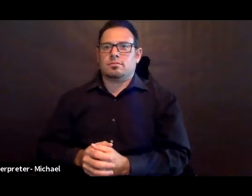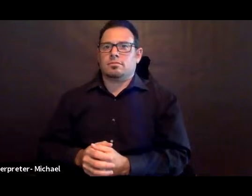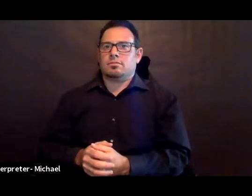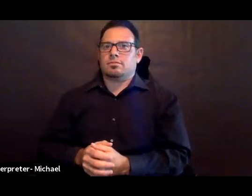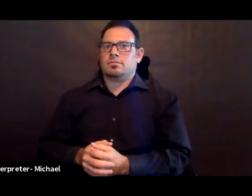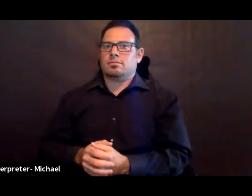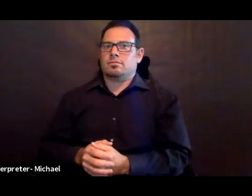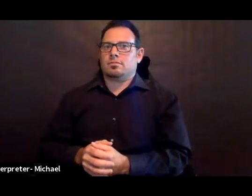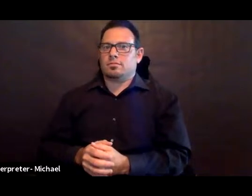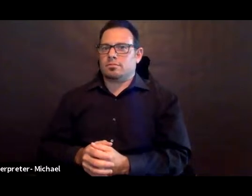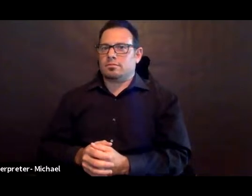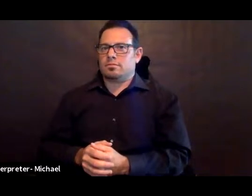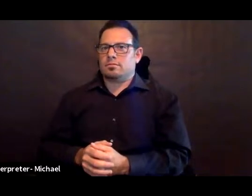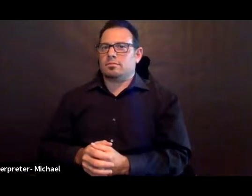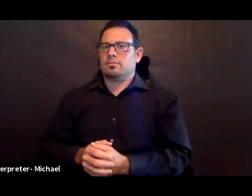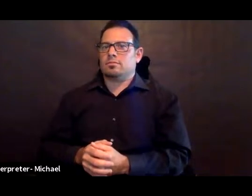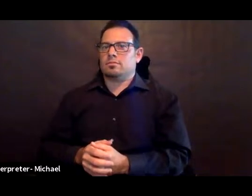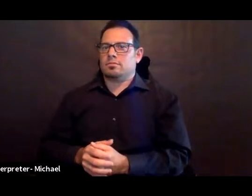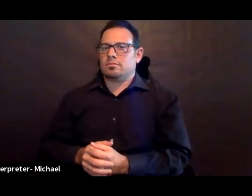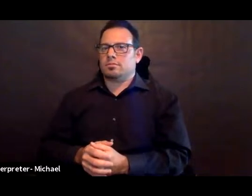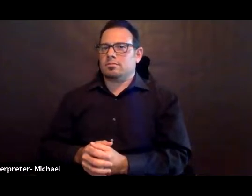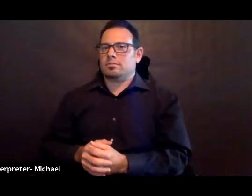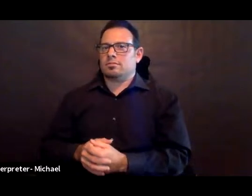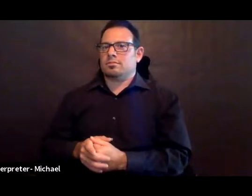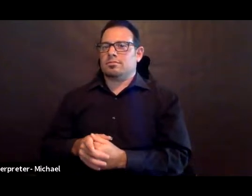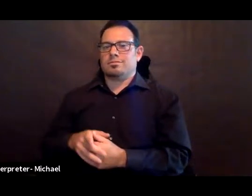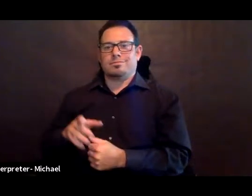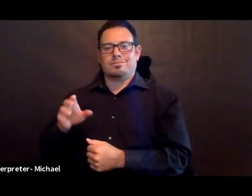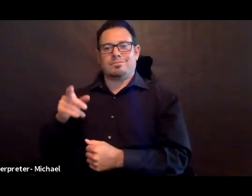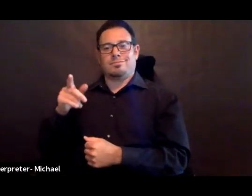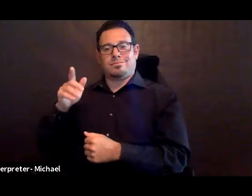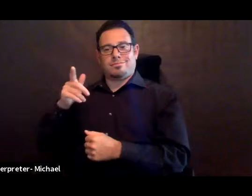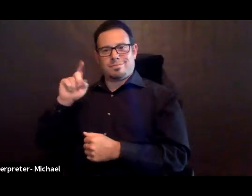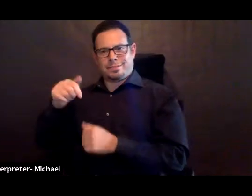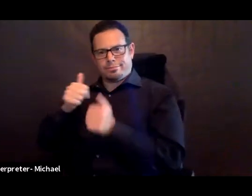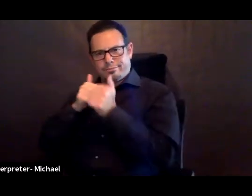some areas of Delta variants among the unvaccinated.